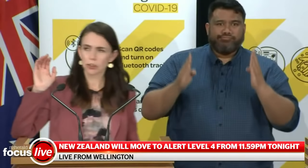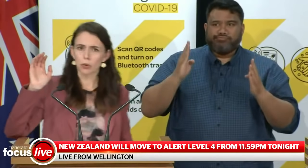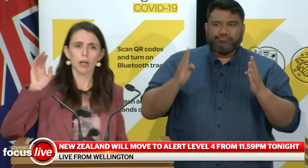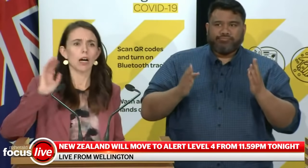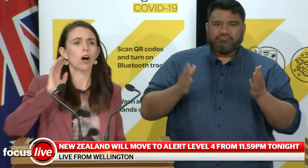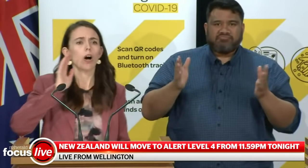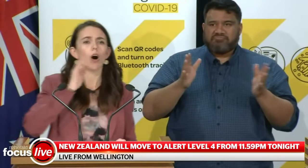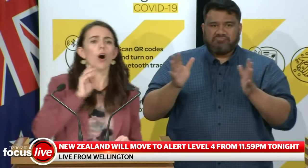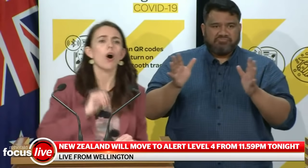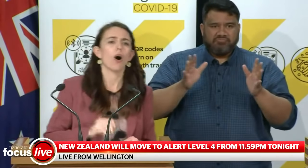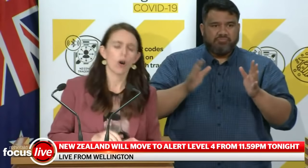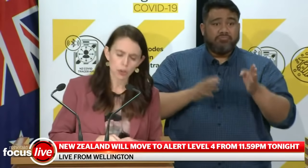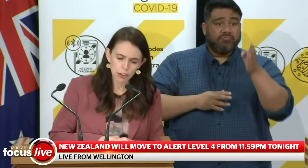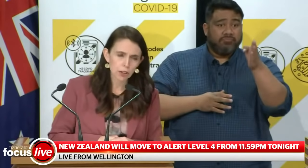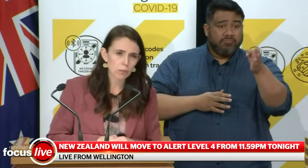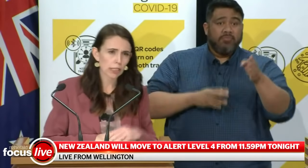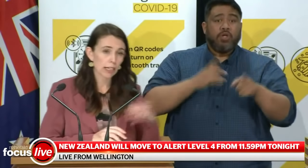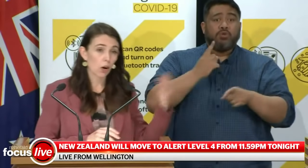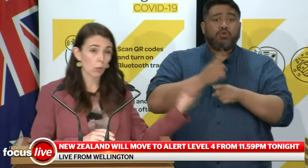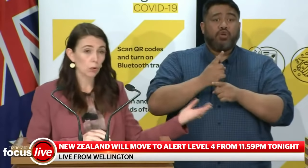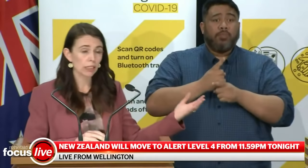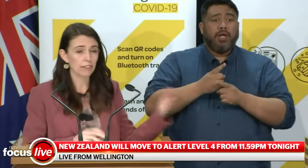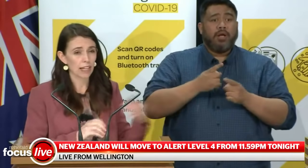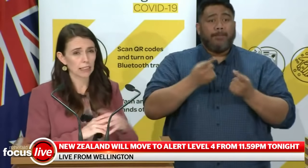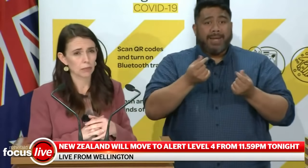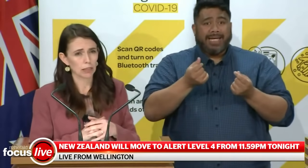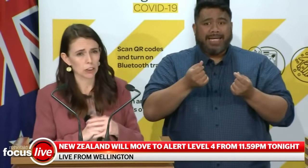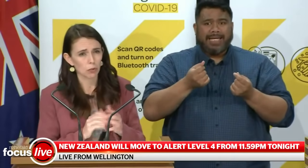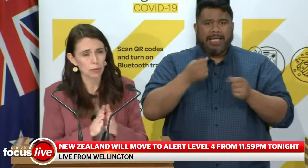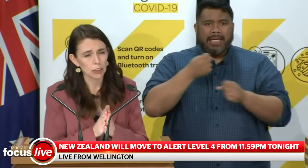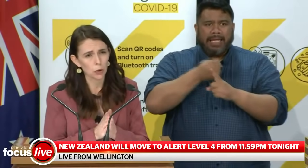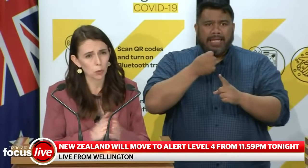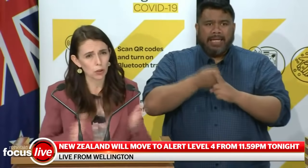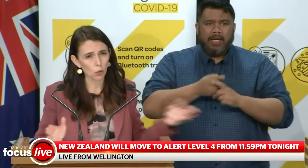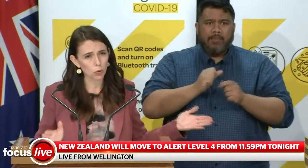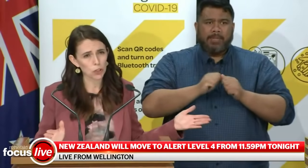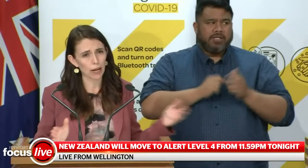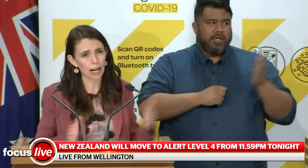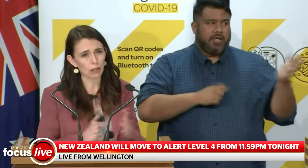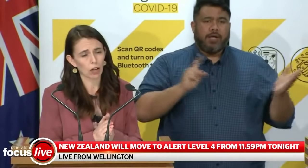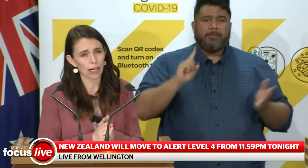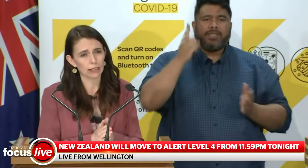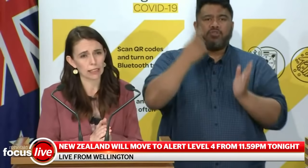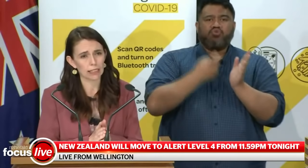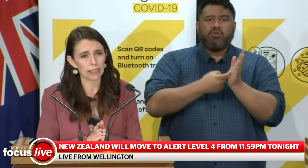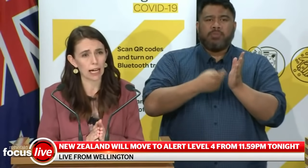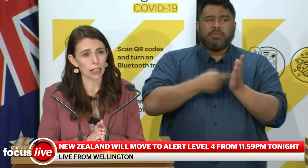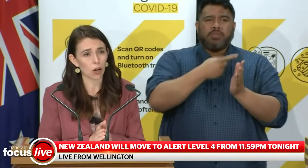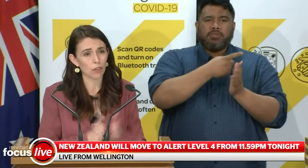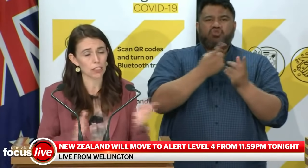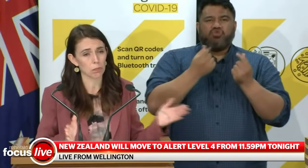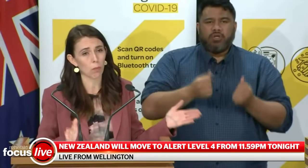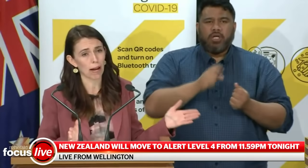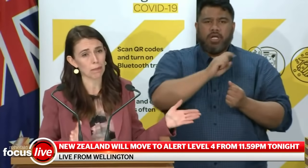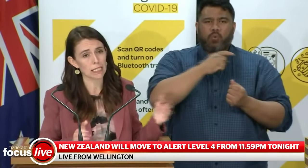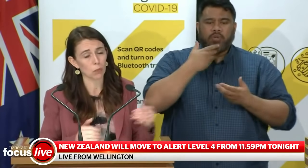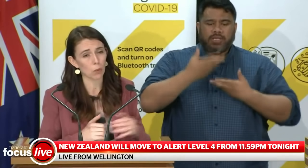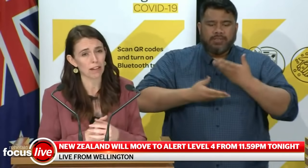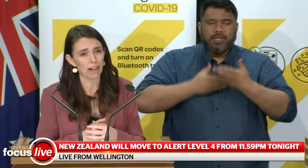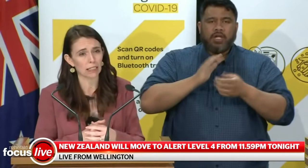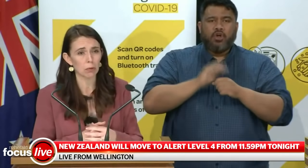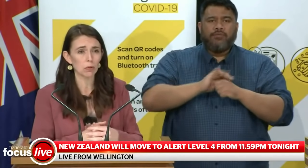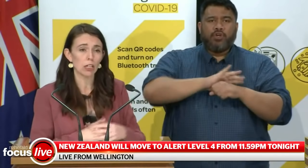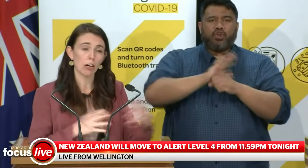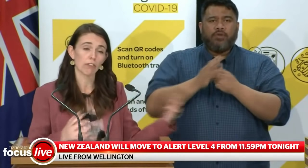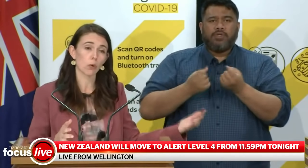Just make sure. On Treasury modelling, I will leave that to Minister Robertson, who will also outline the COVID support payments that